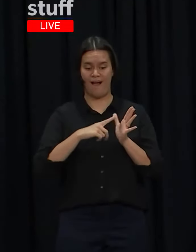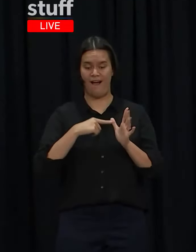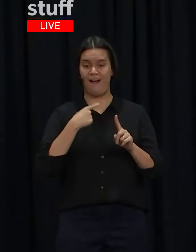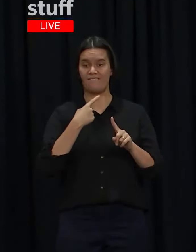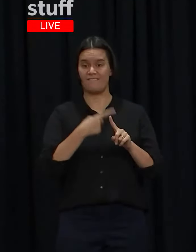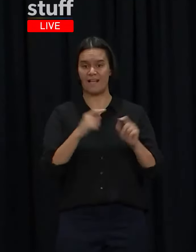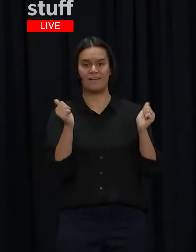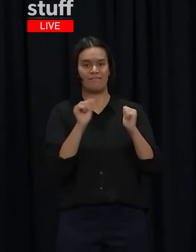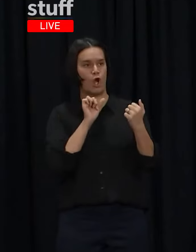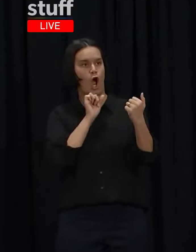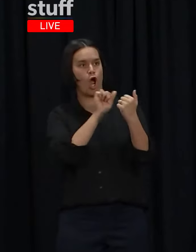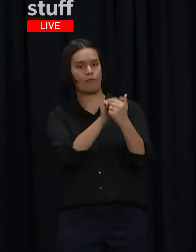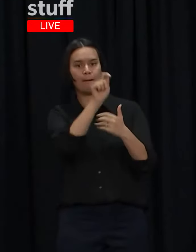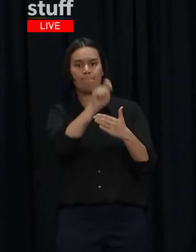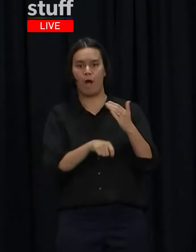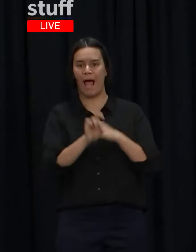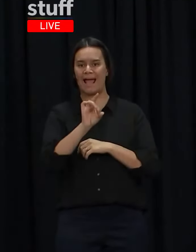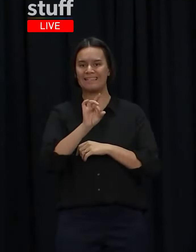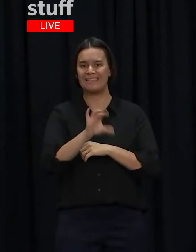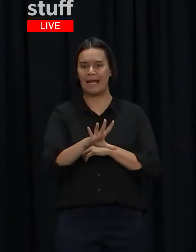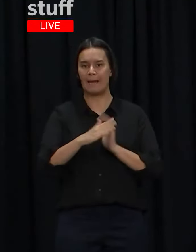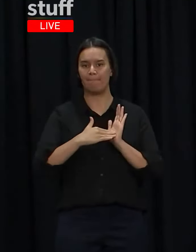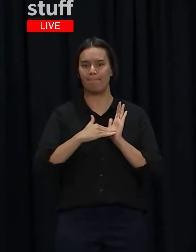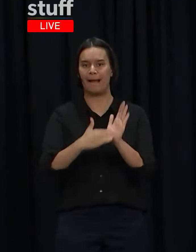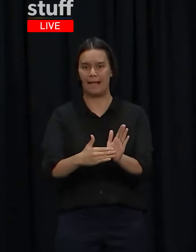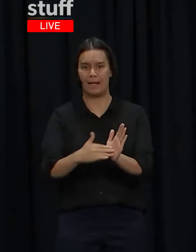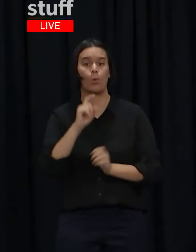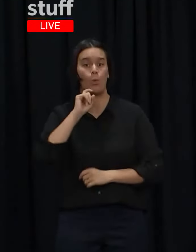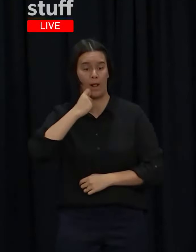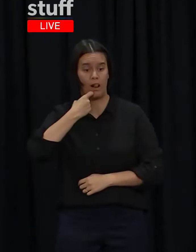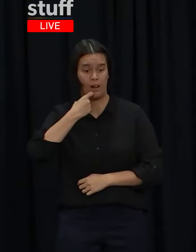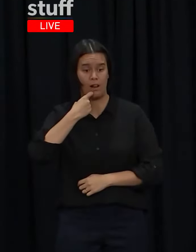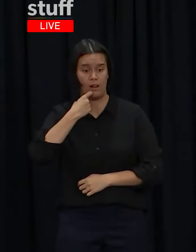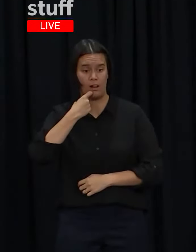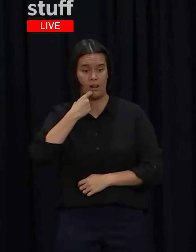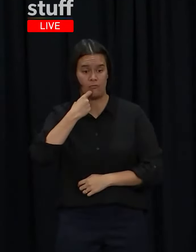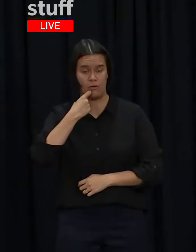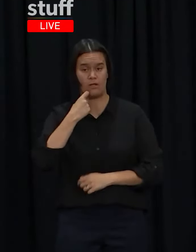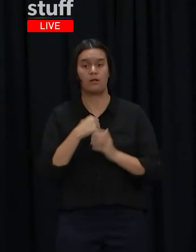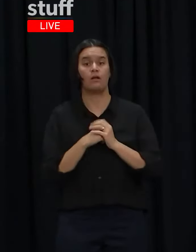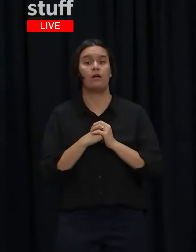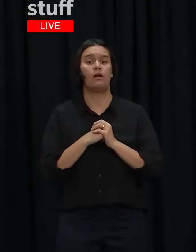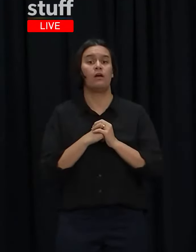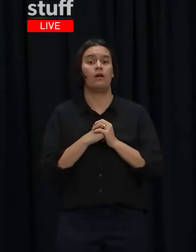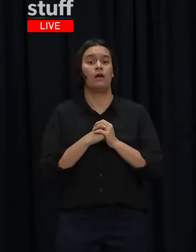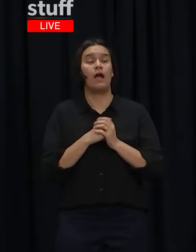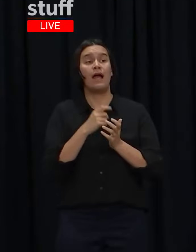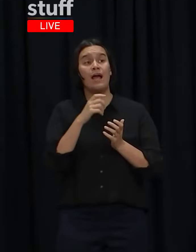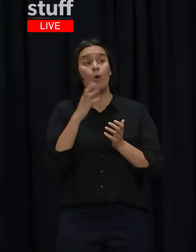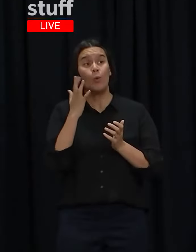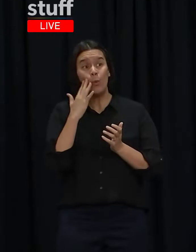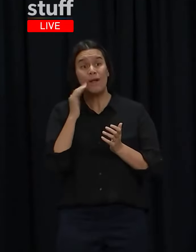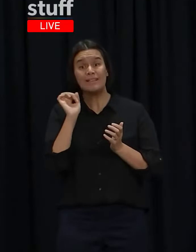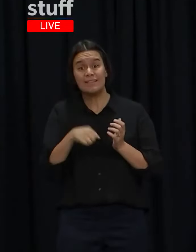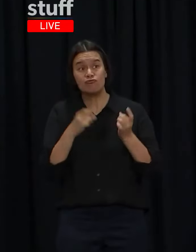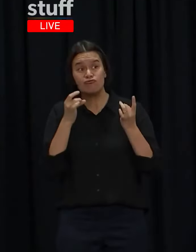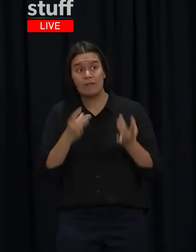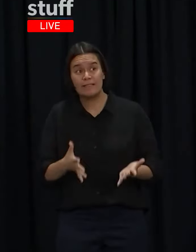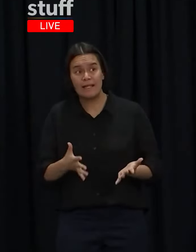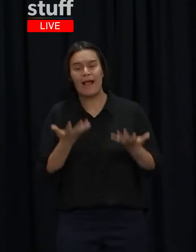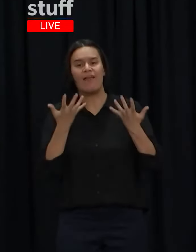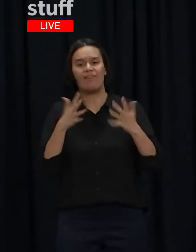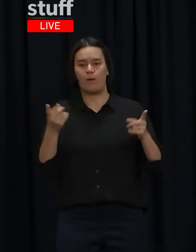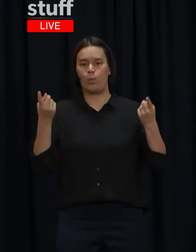the advance purchase agreement. If it's approved, we then will we will get advice on the decision to use and what role it would play in